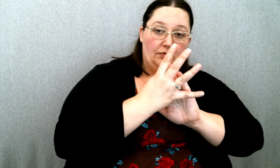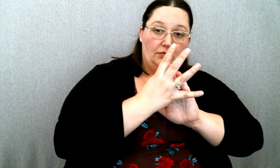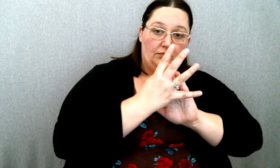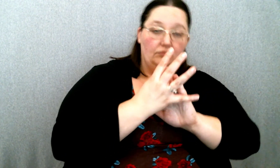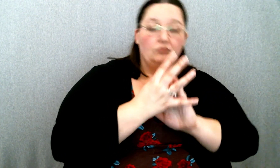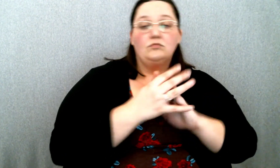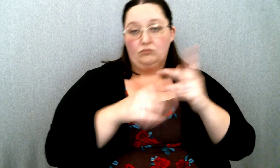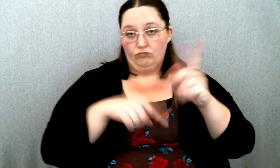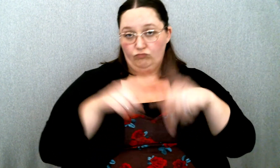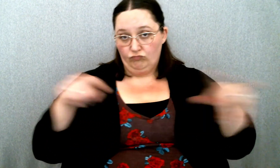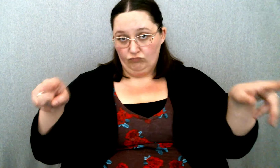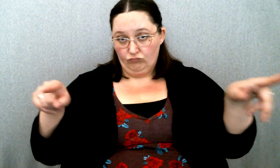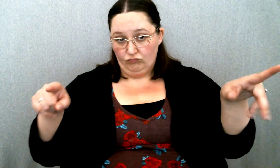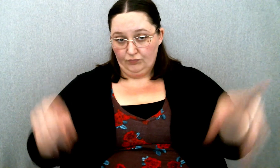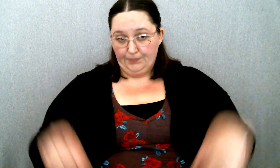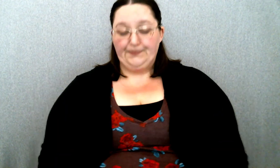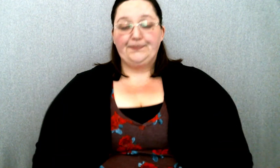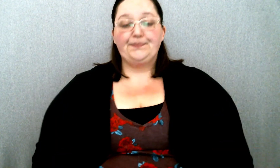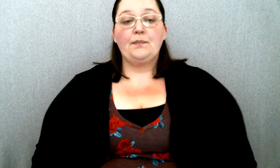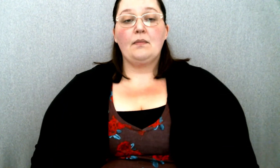4 hours, and so on.